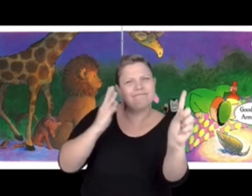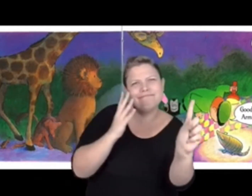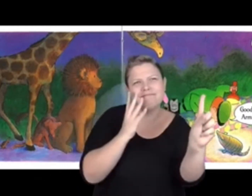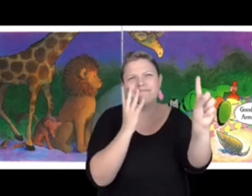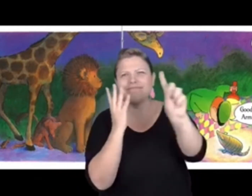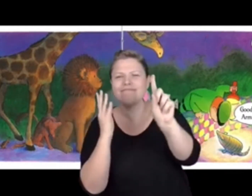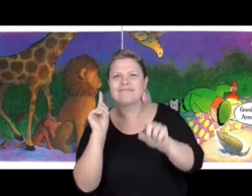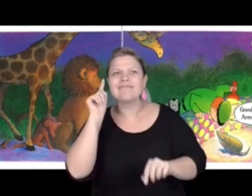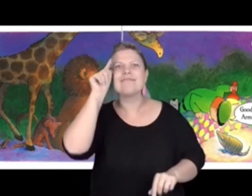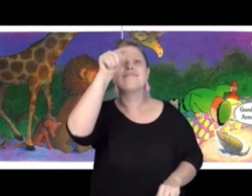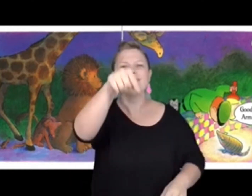behind him.